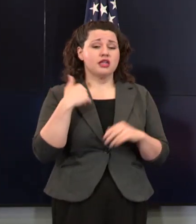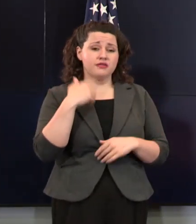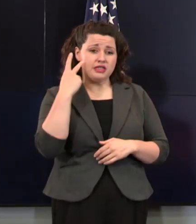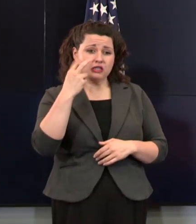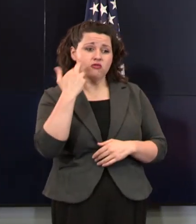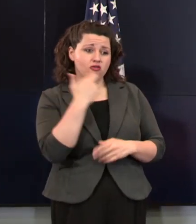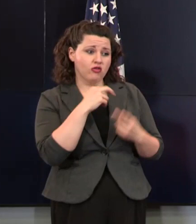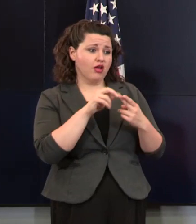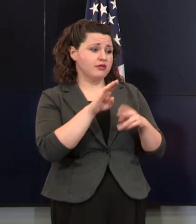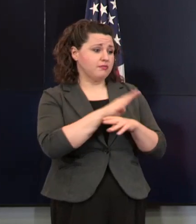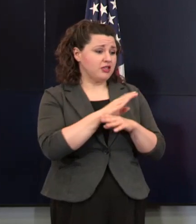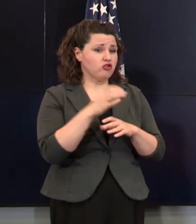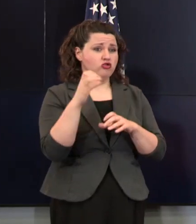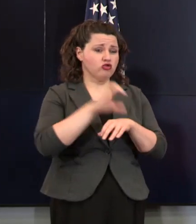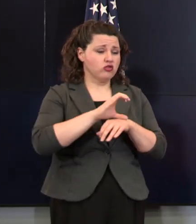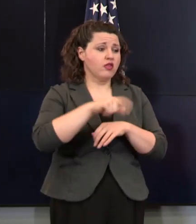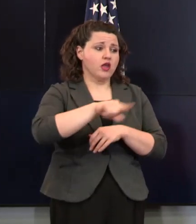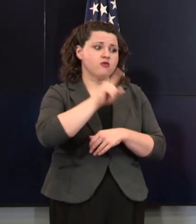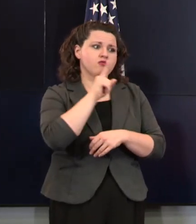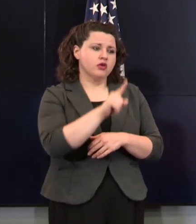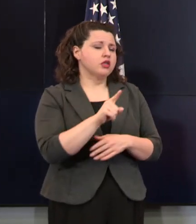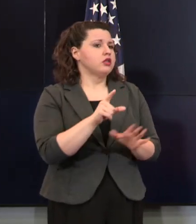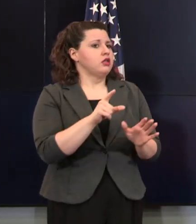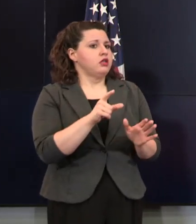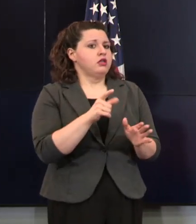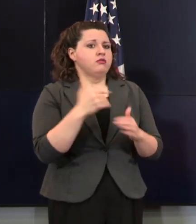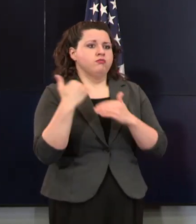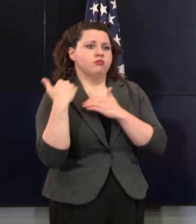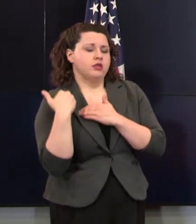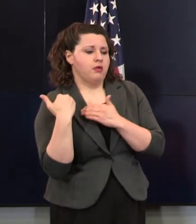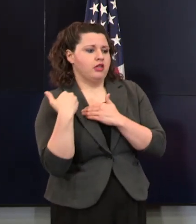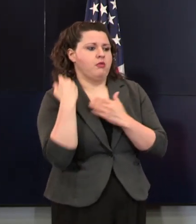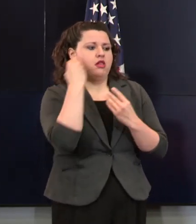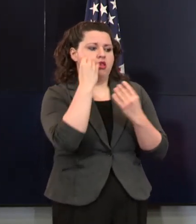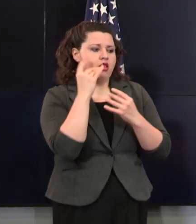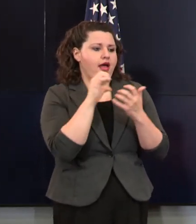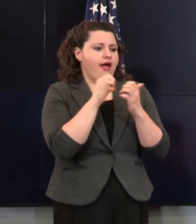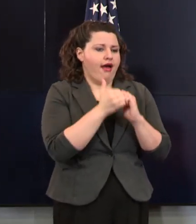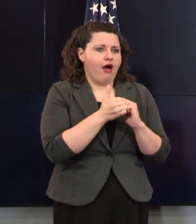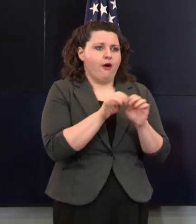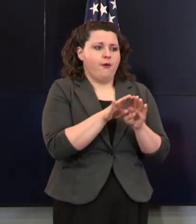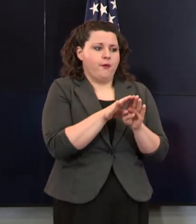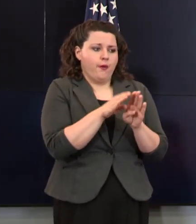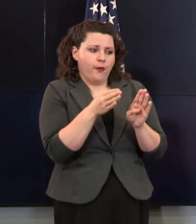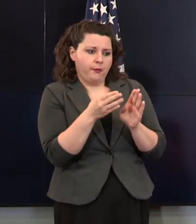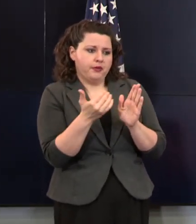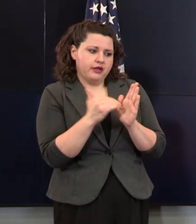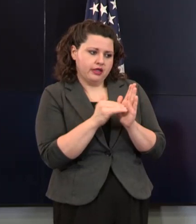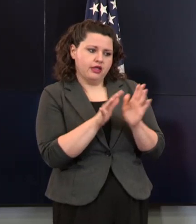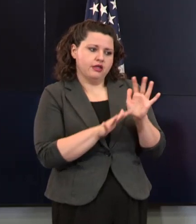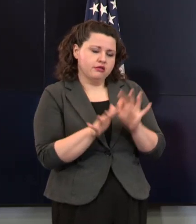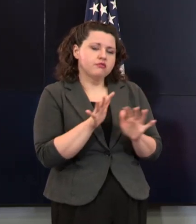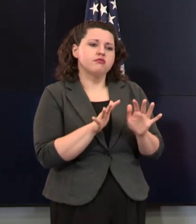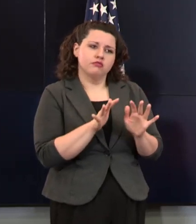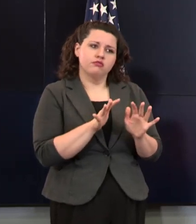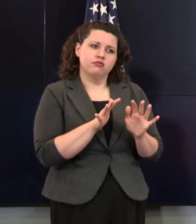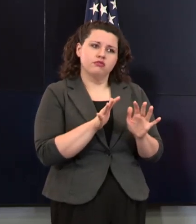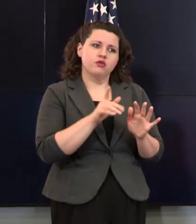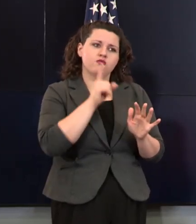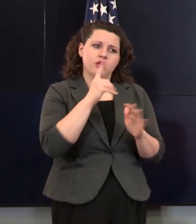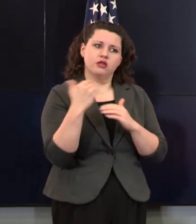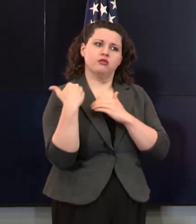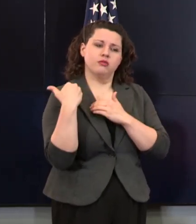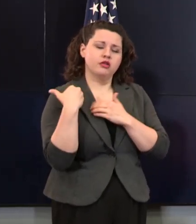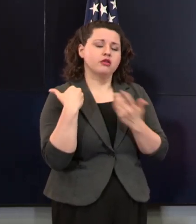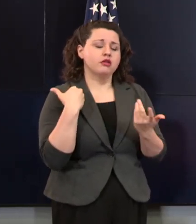and churches, they really are being very judicious and thoughtful in starting to open back up some of their businesses and churches. They